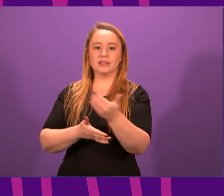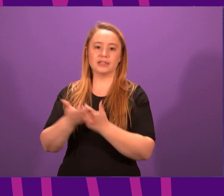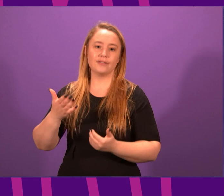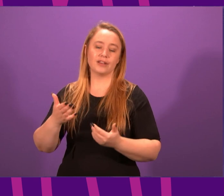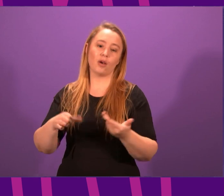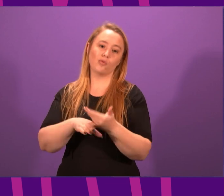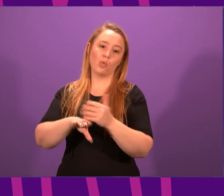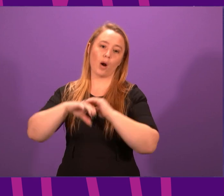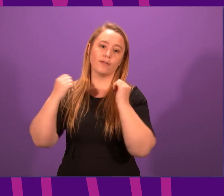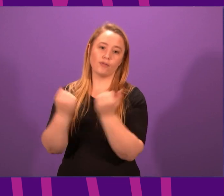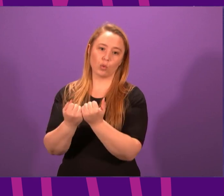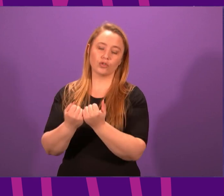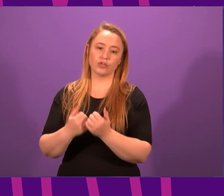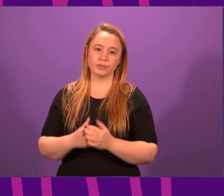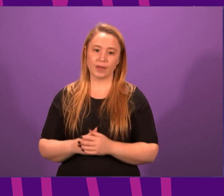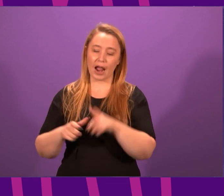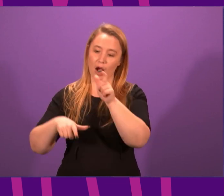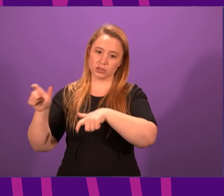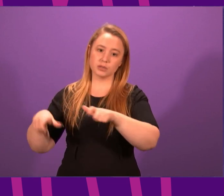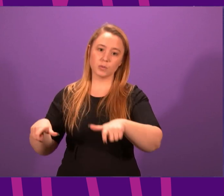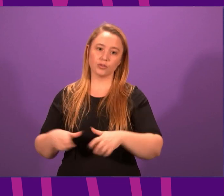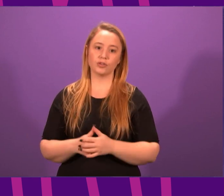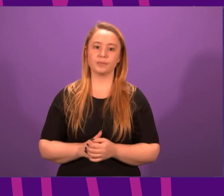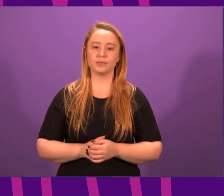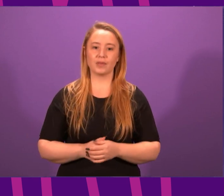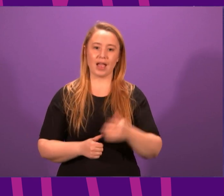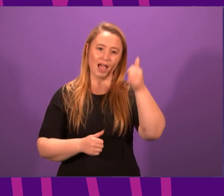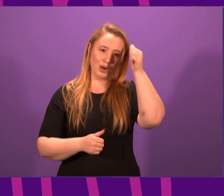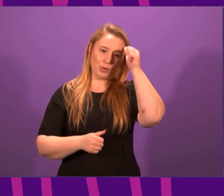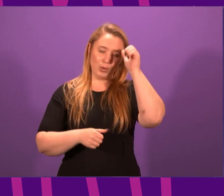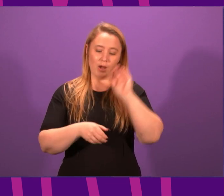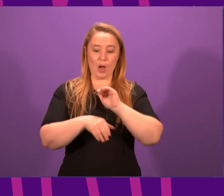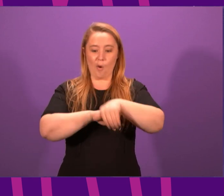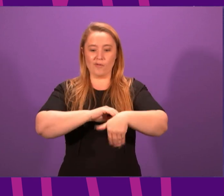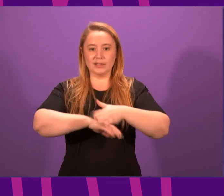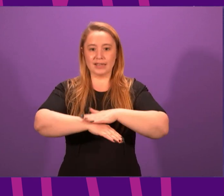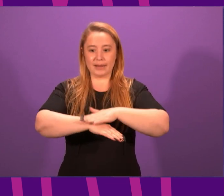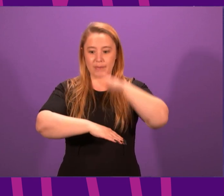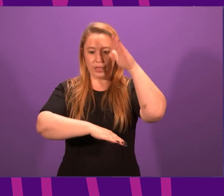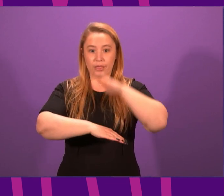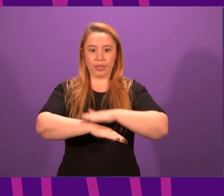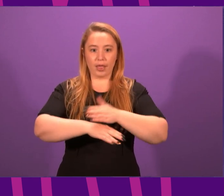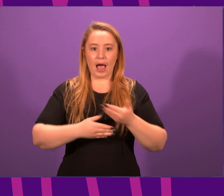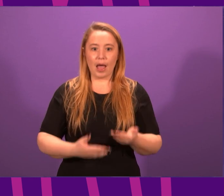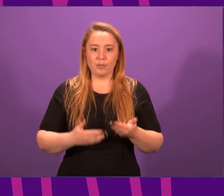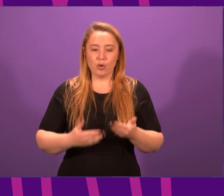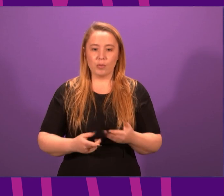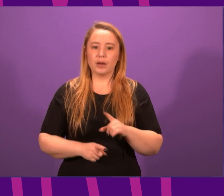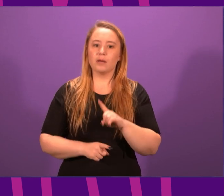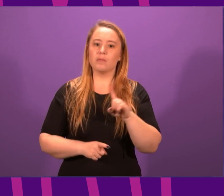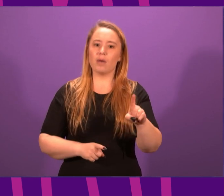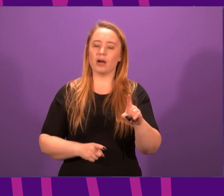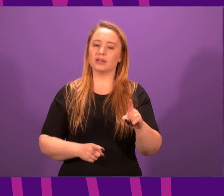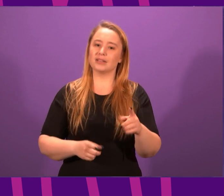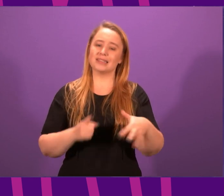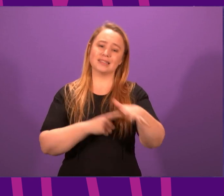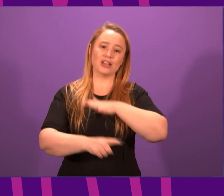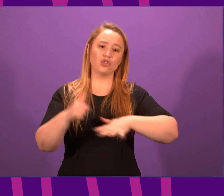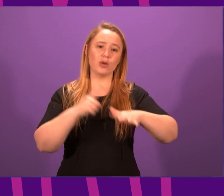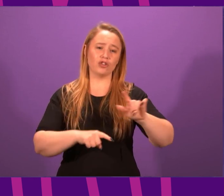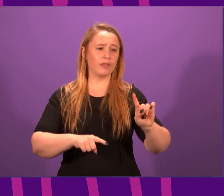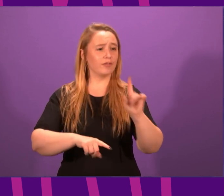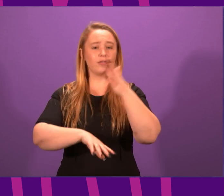and of their customers. Presiding Officer, I know I've run over time. This is clearly an unprecedented situation